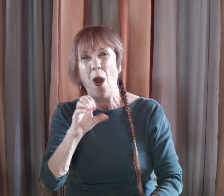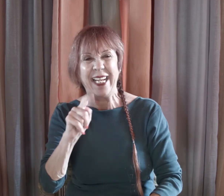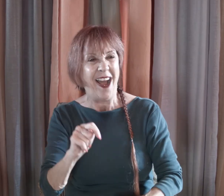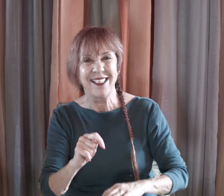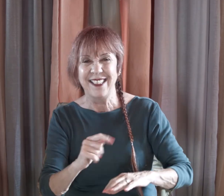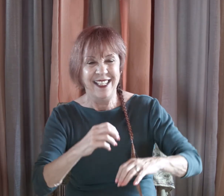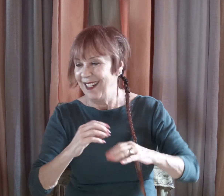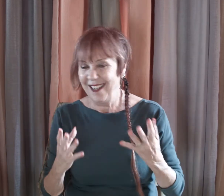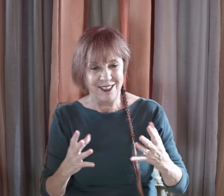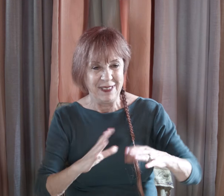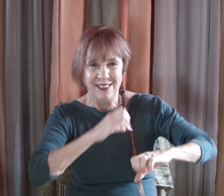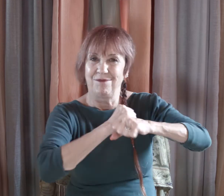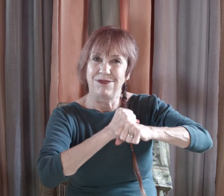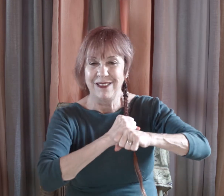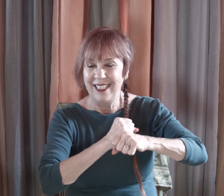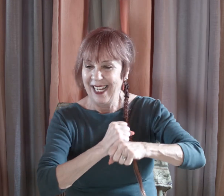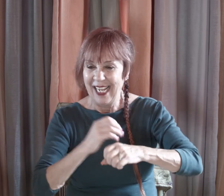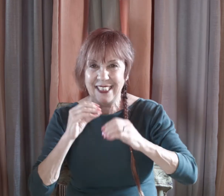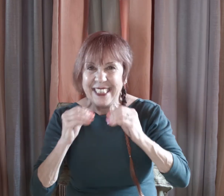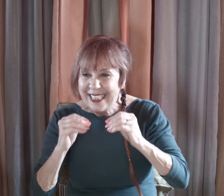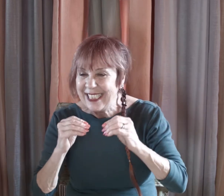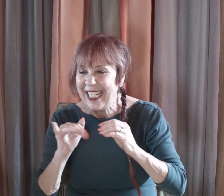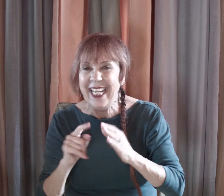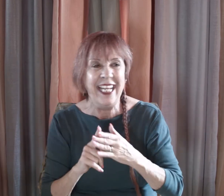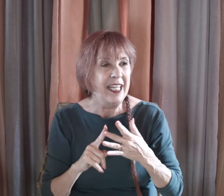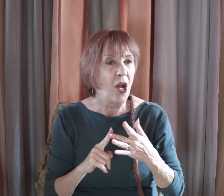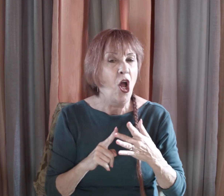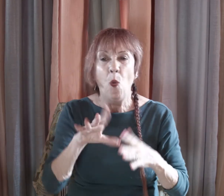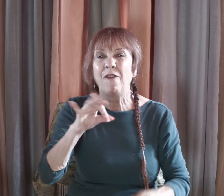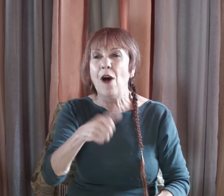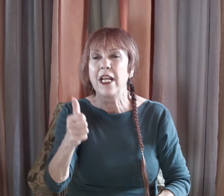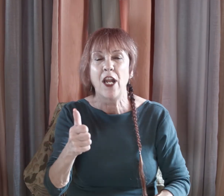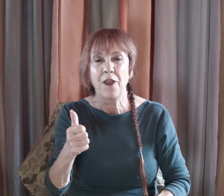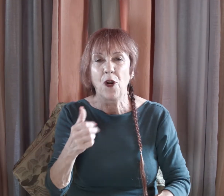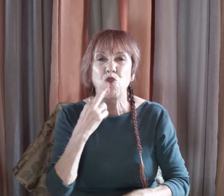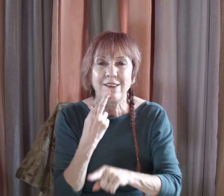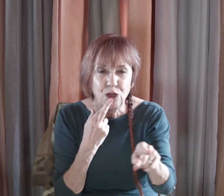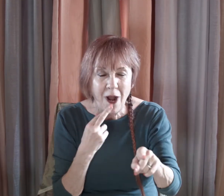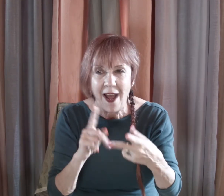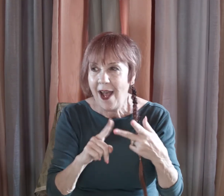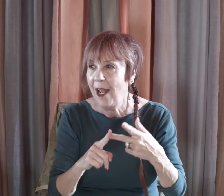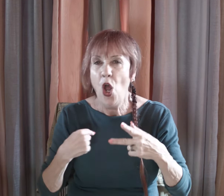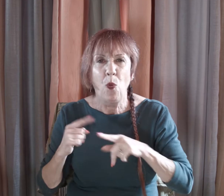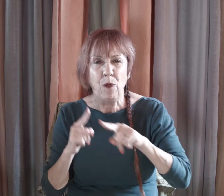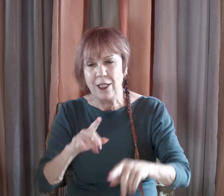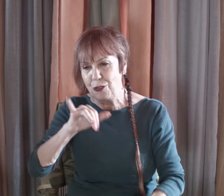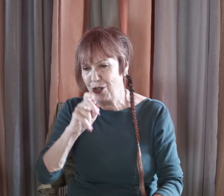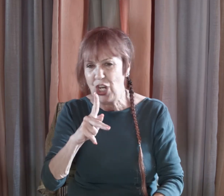a shop-in to do that. There was a drive-in restaurant we were picketing. We were down in Jack London Square